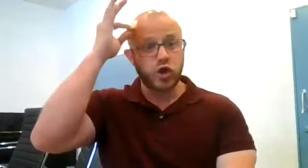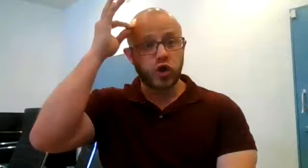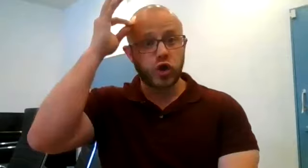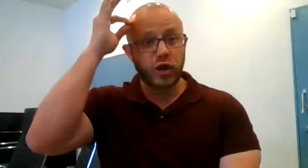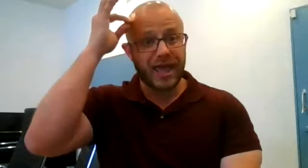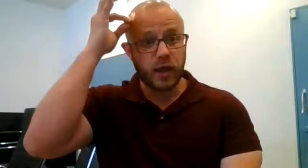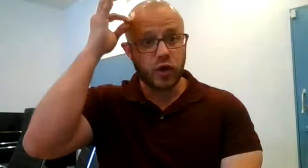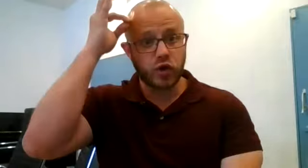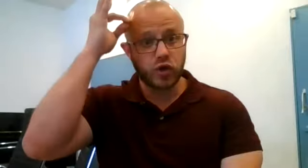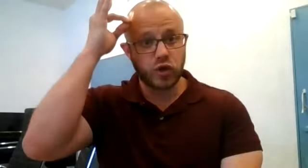This is hair.